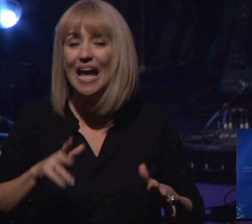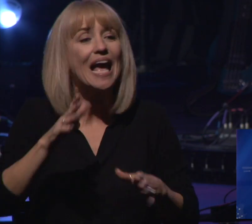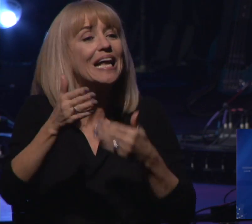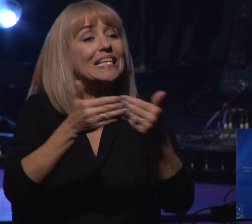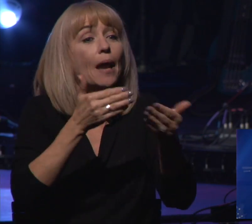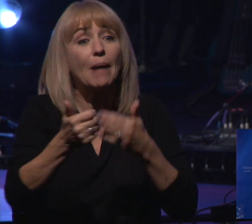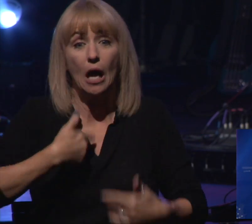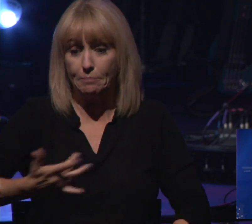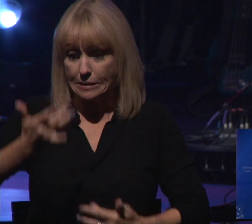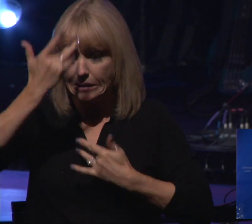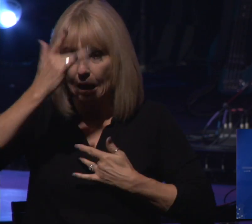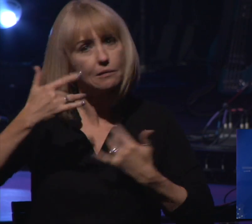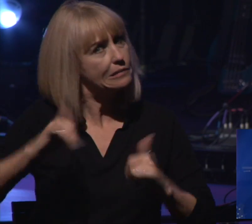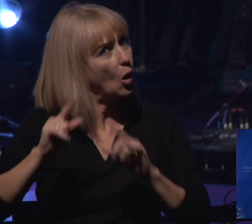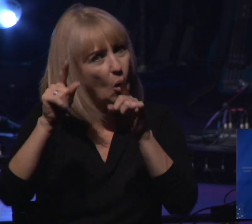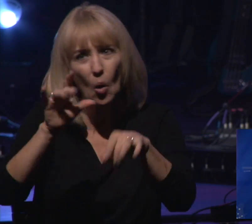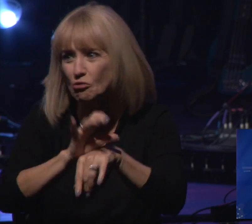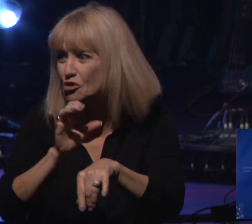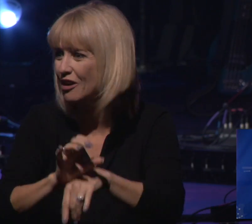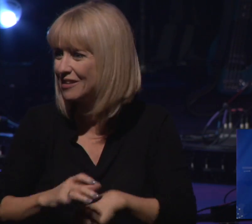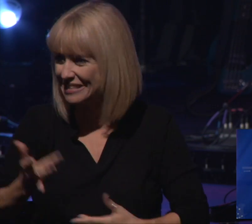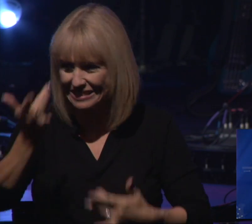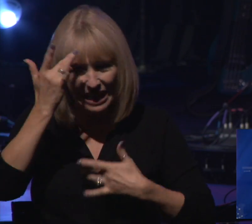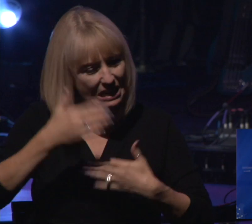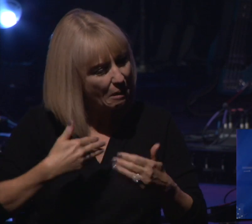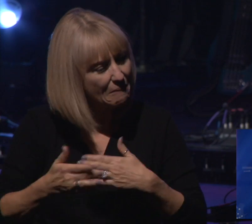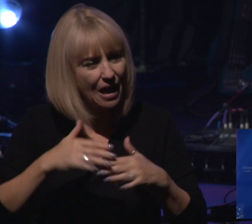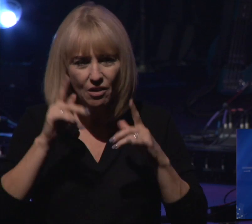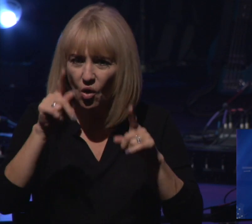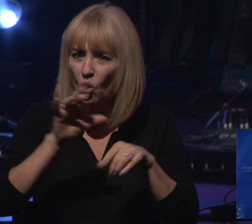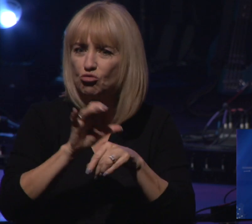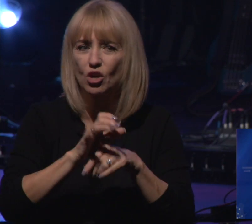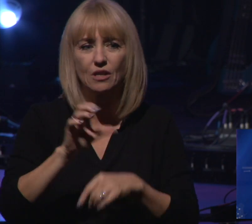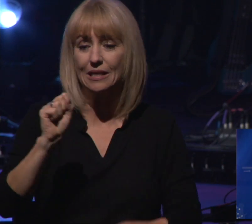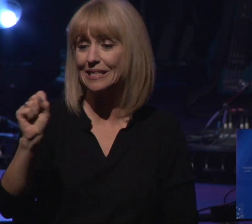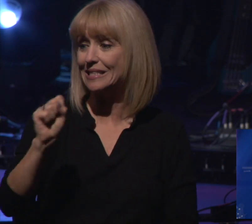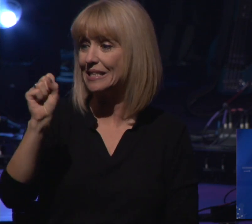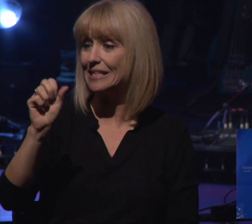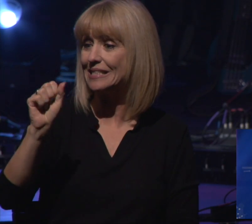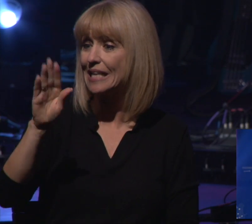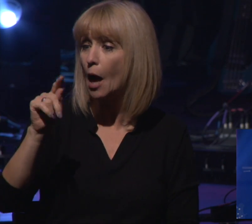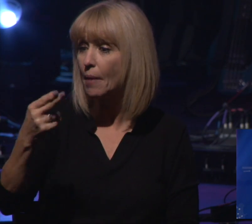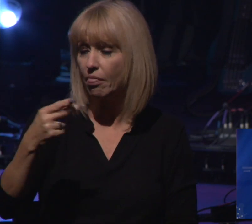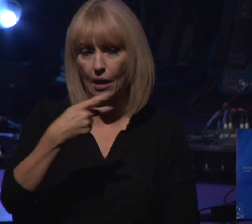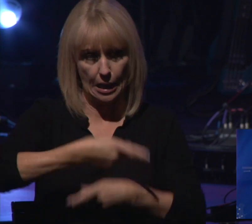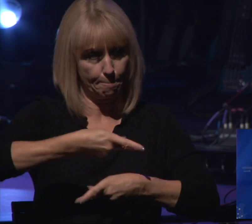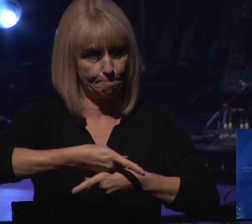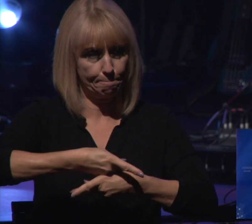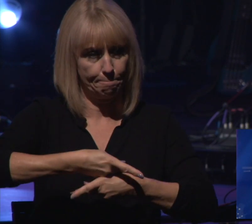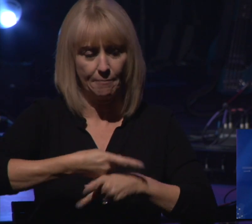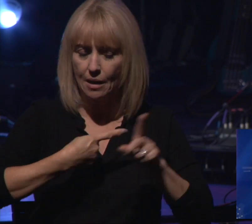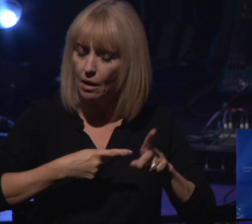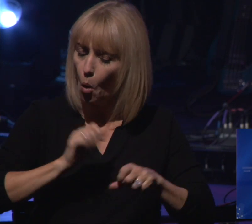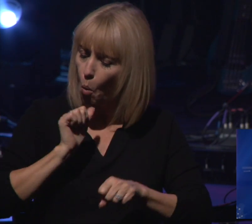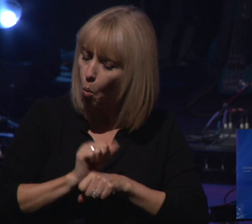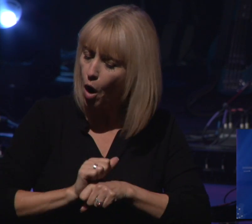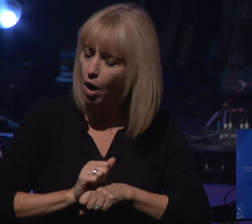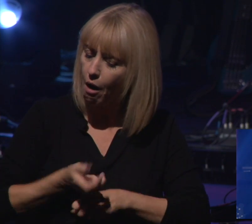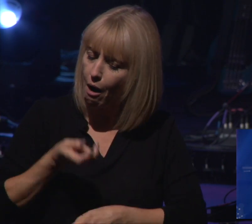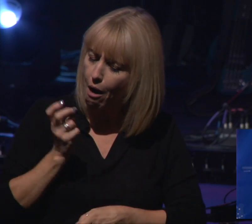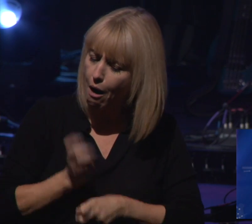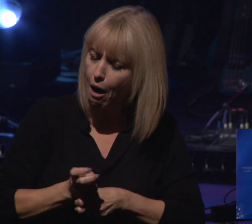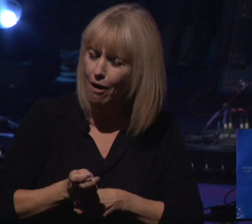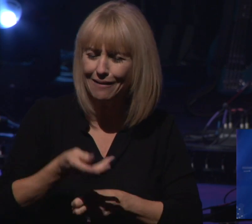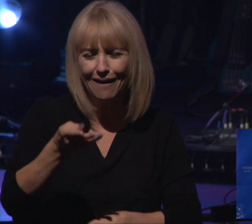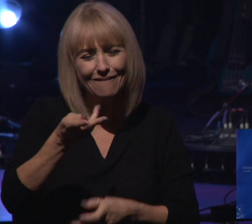faithful no matter what. It didn't matter how sick we were in church. They were committed, and he lived by it. He kept a Sabbath day. He worked